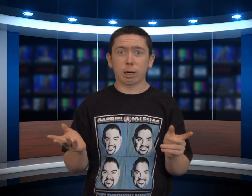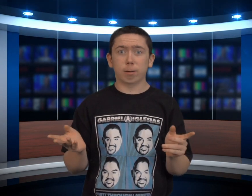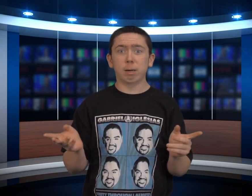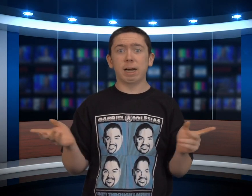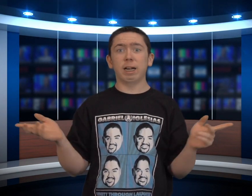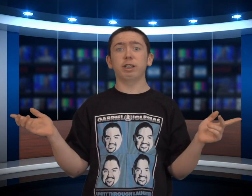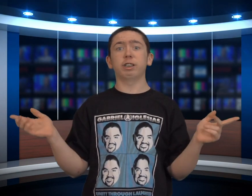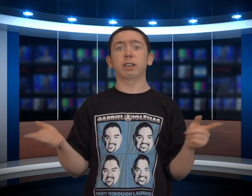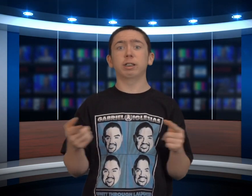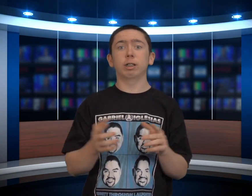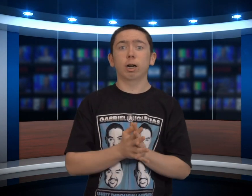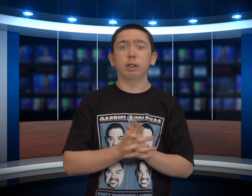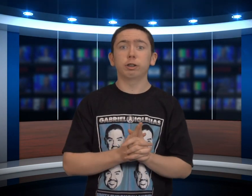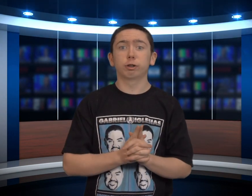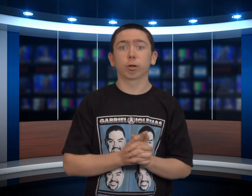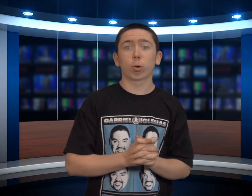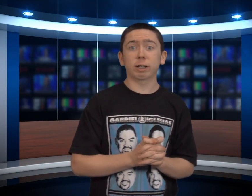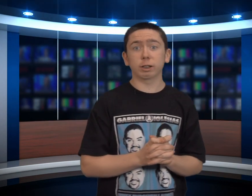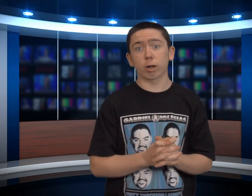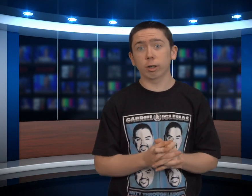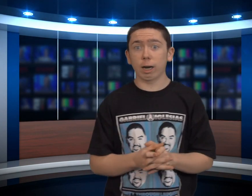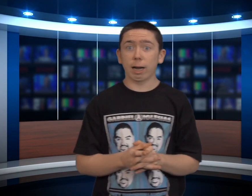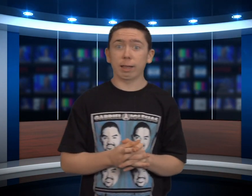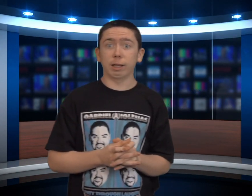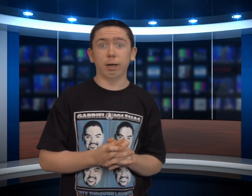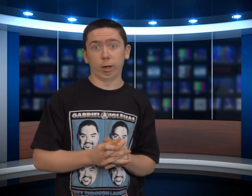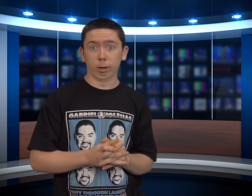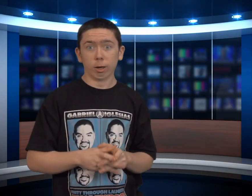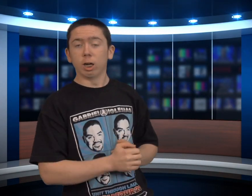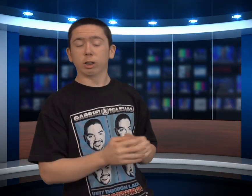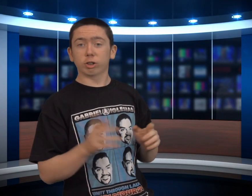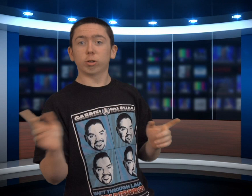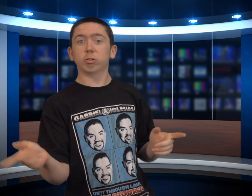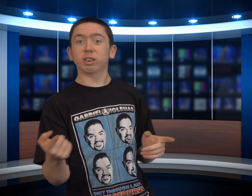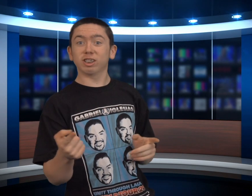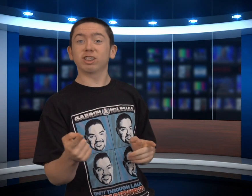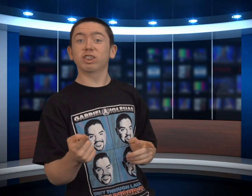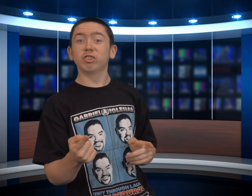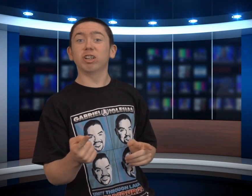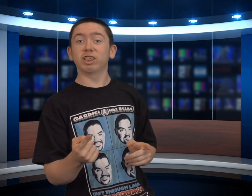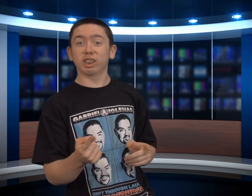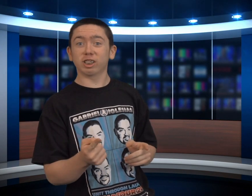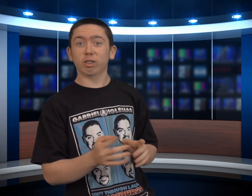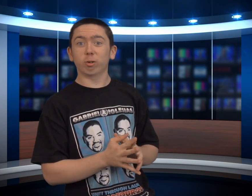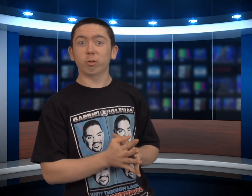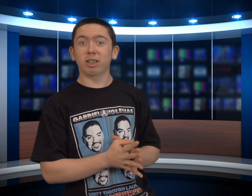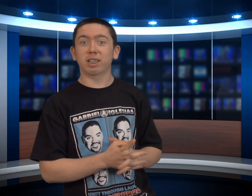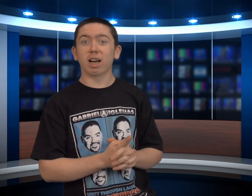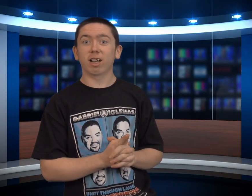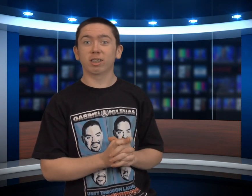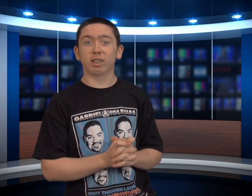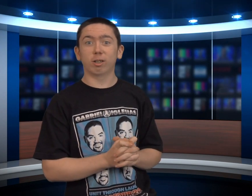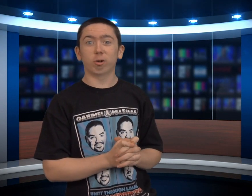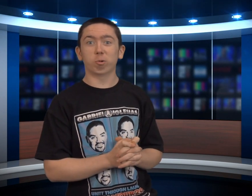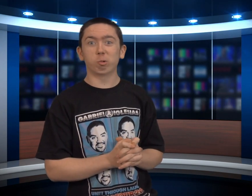johnsonsyearbooks.com and you can use your credit card there. Let's go to Jenna with the